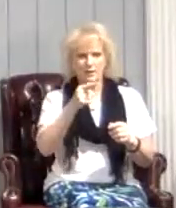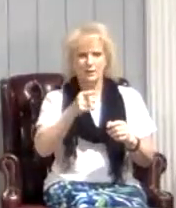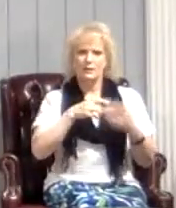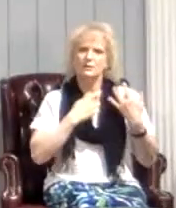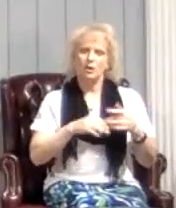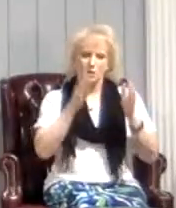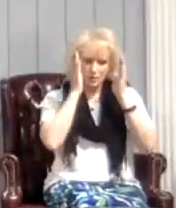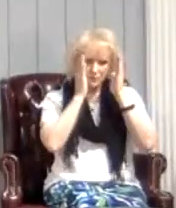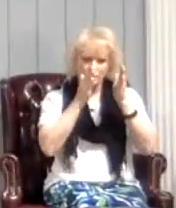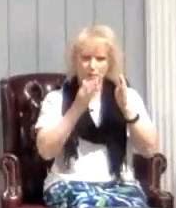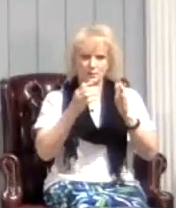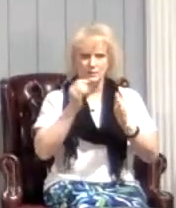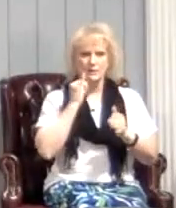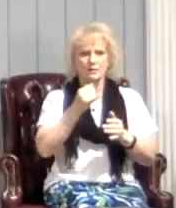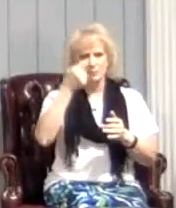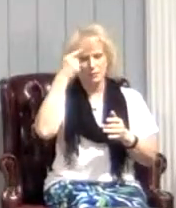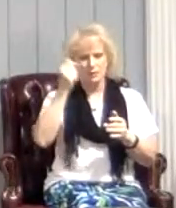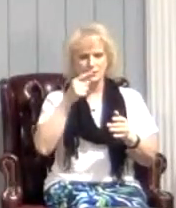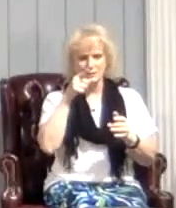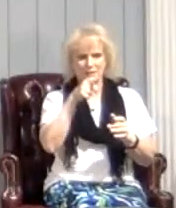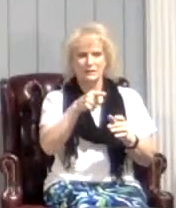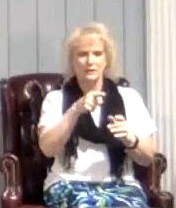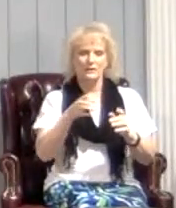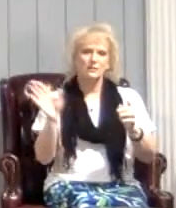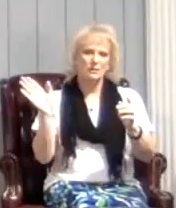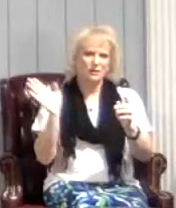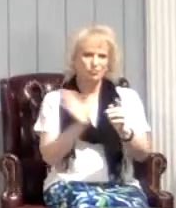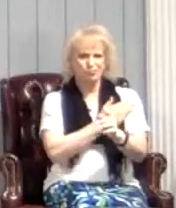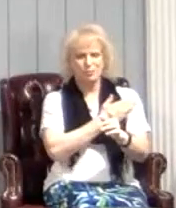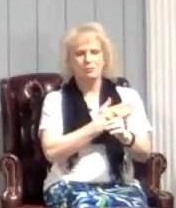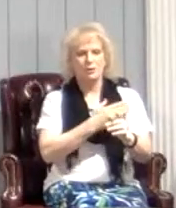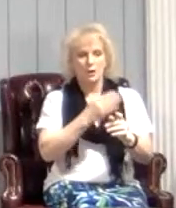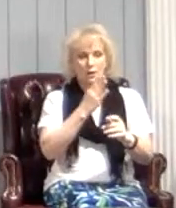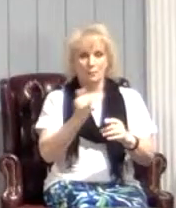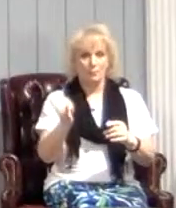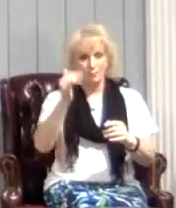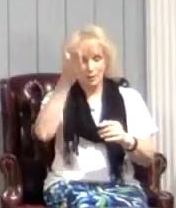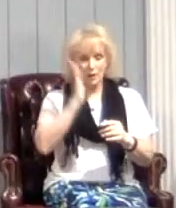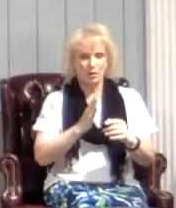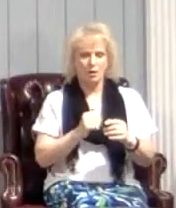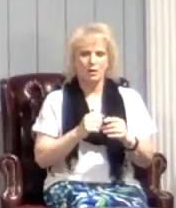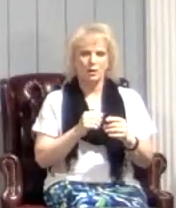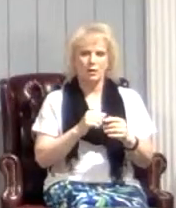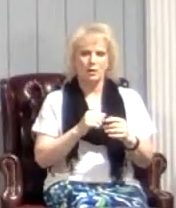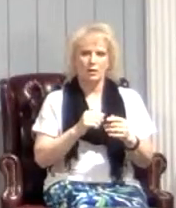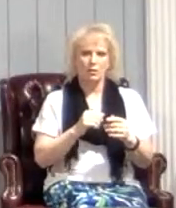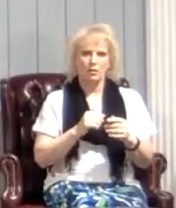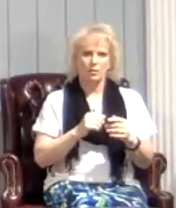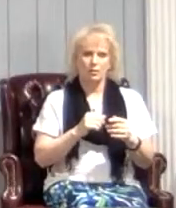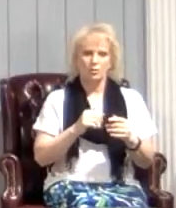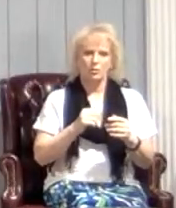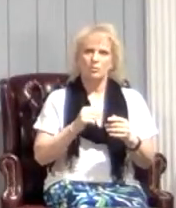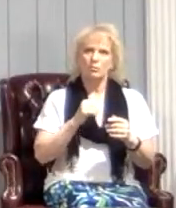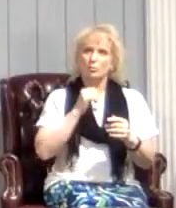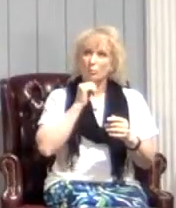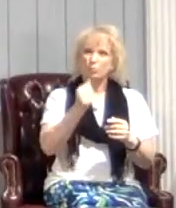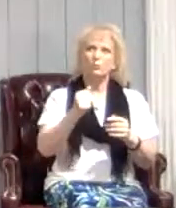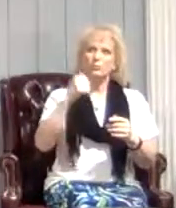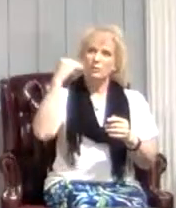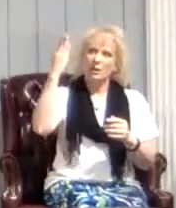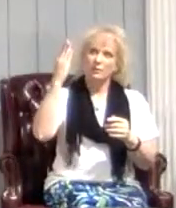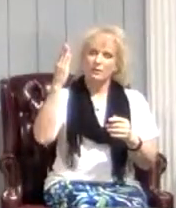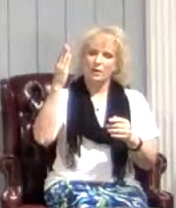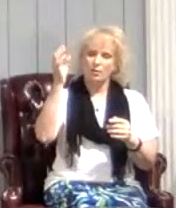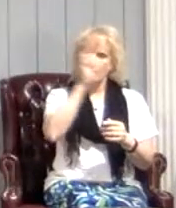fixed is because he's been chastened by God. Verse 11, wilt not thou, O God, who has cast